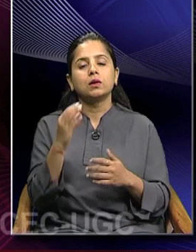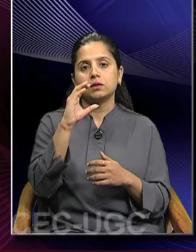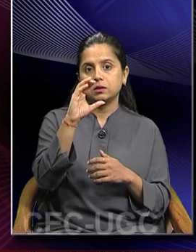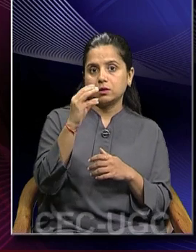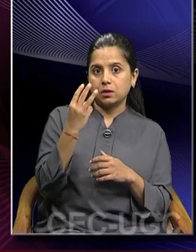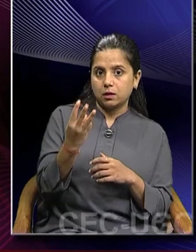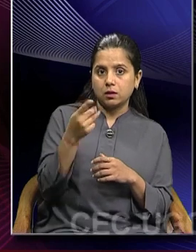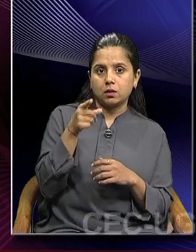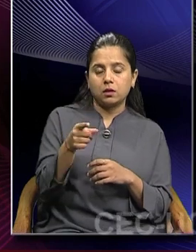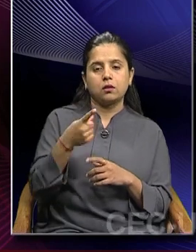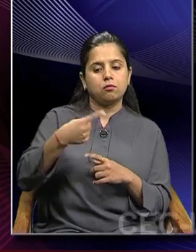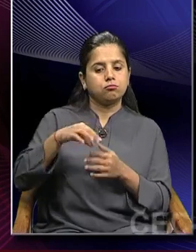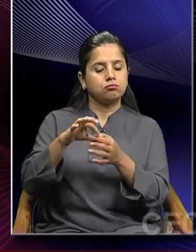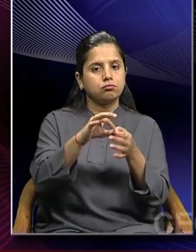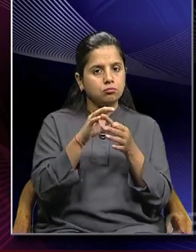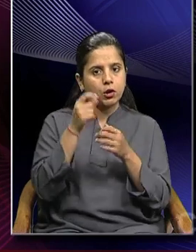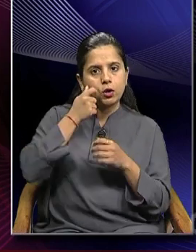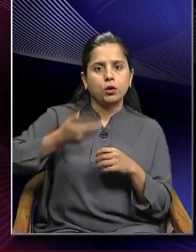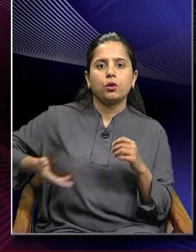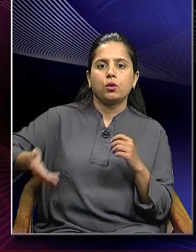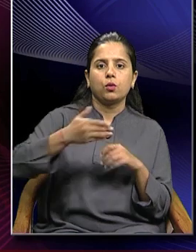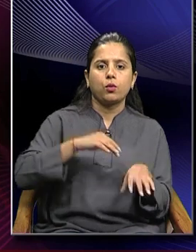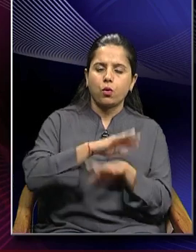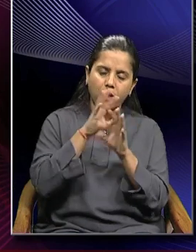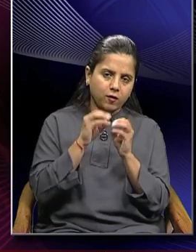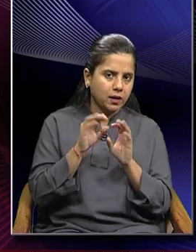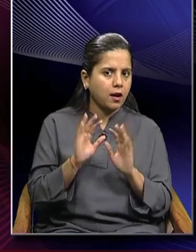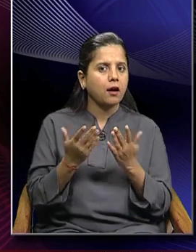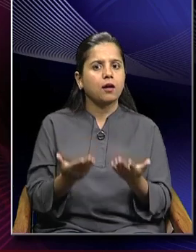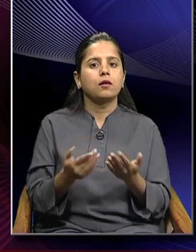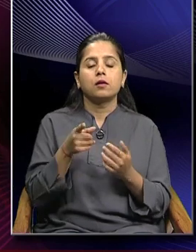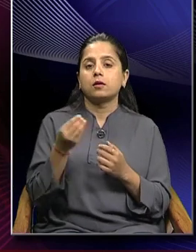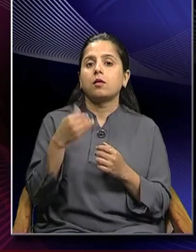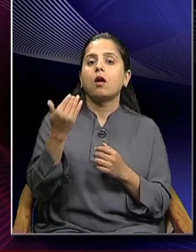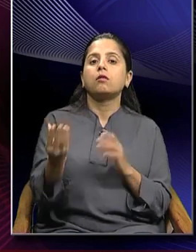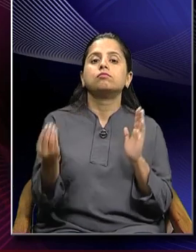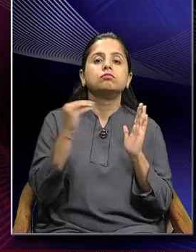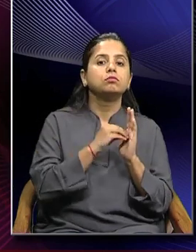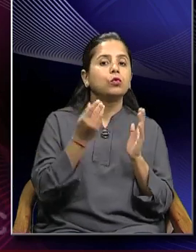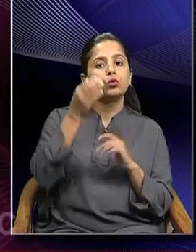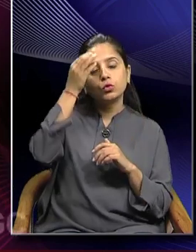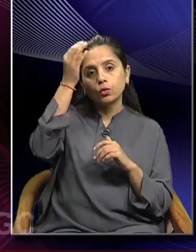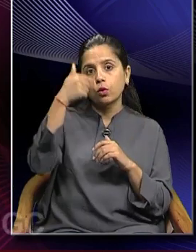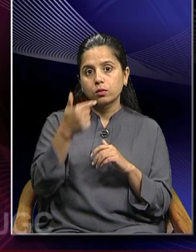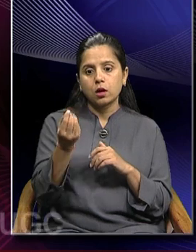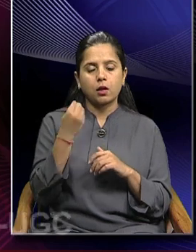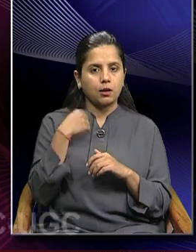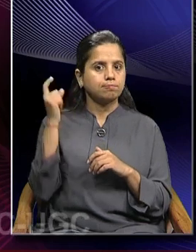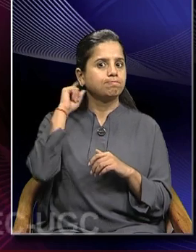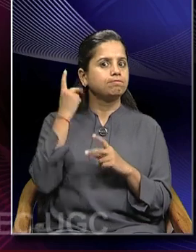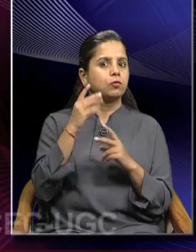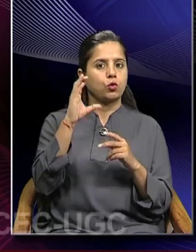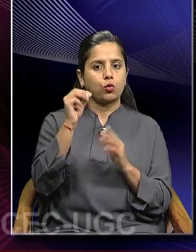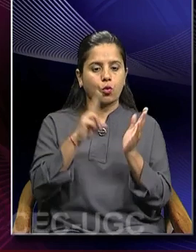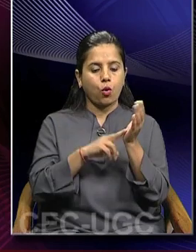represents the interconnectivity of human beings with everything, and it is often captured through concept of consciousness.